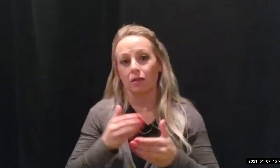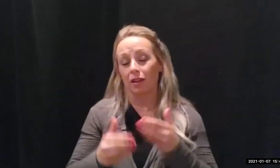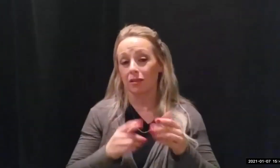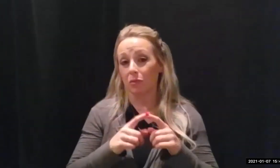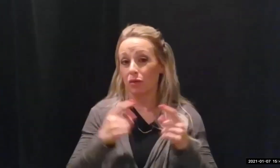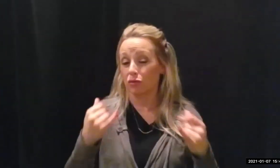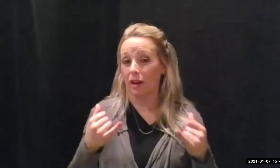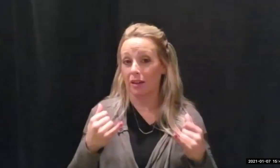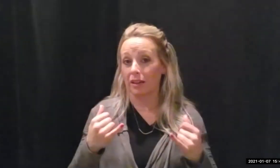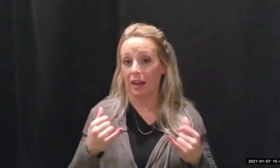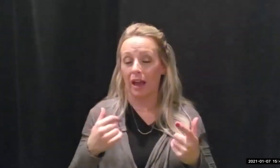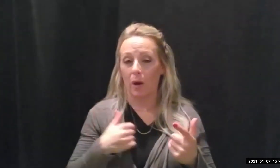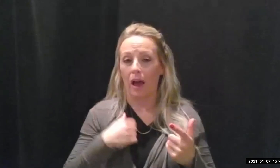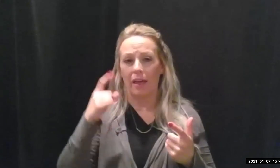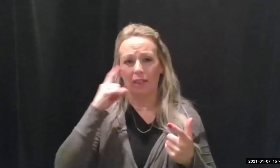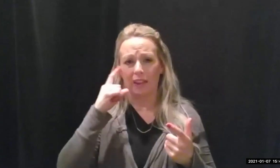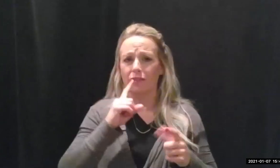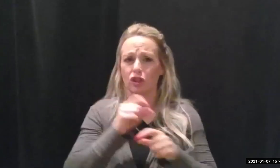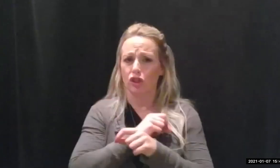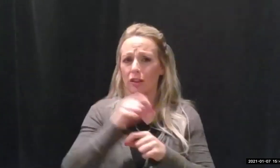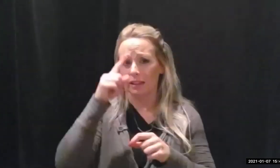looking into the summer, I think, for sure.